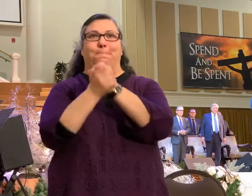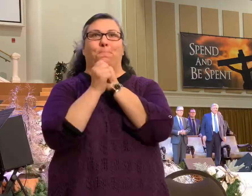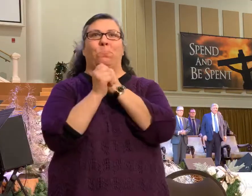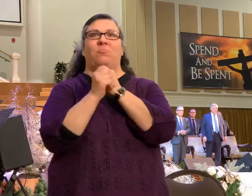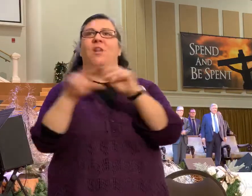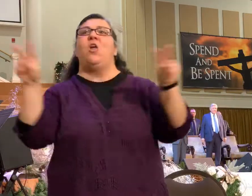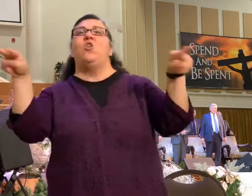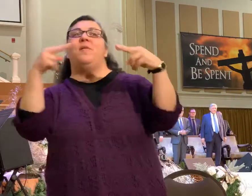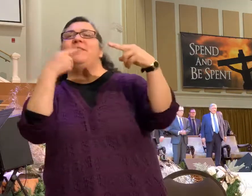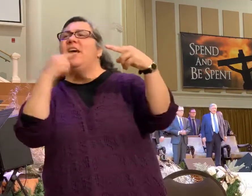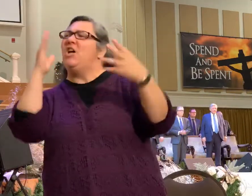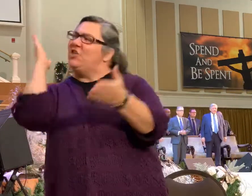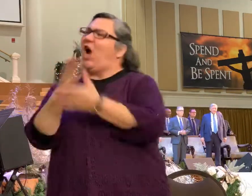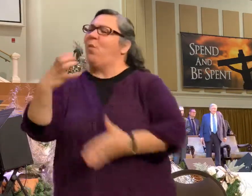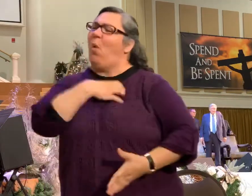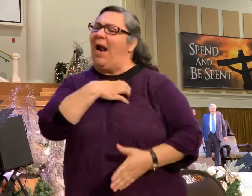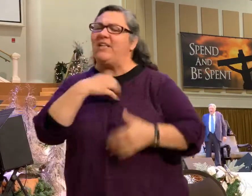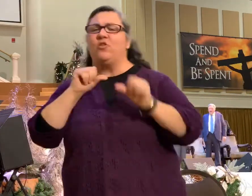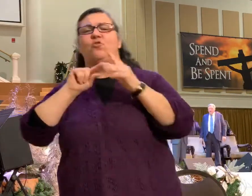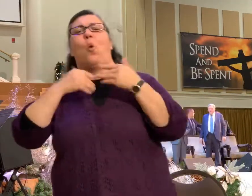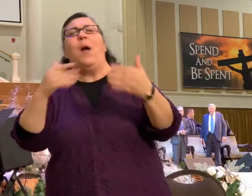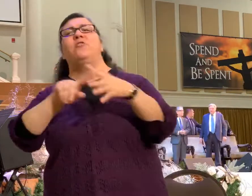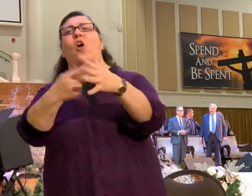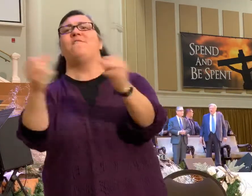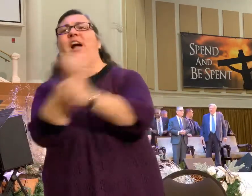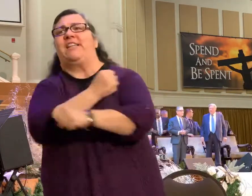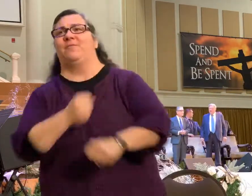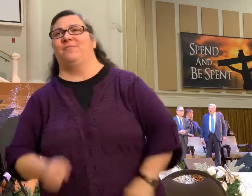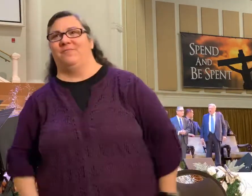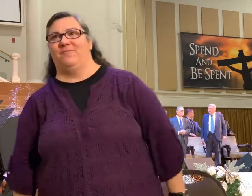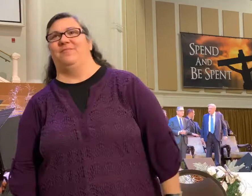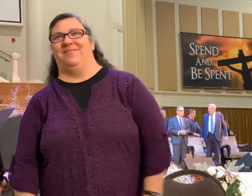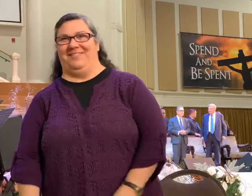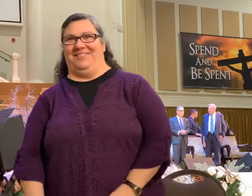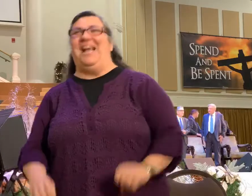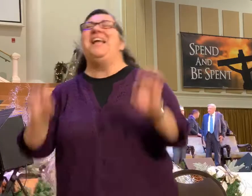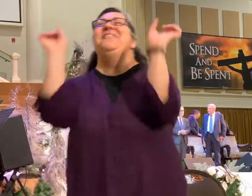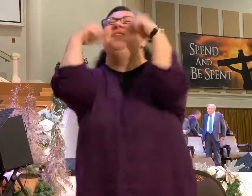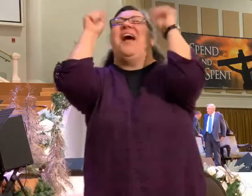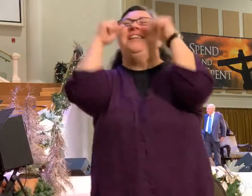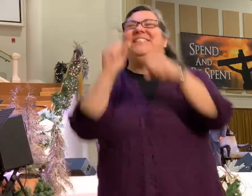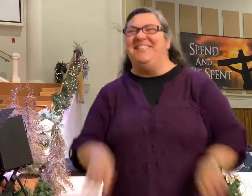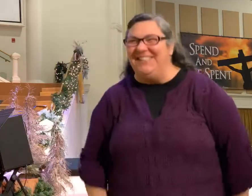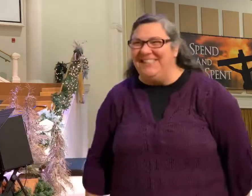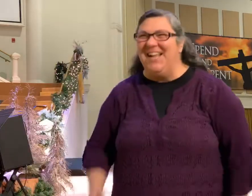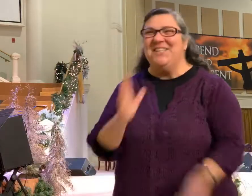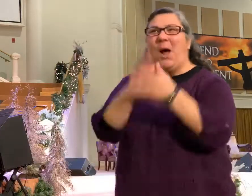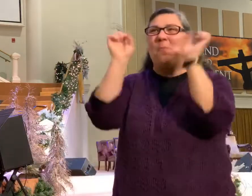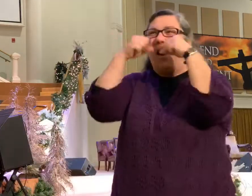Why don't you ever say, quit whining and start fighting? Start fighting.